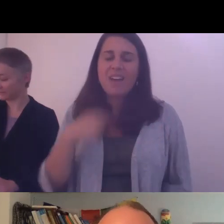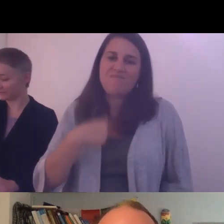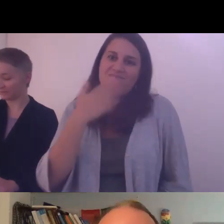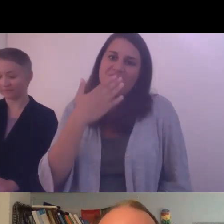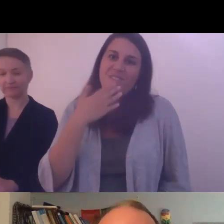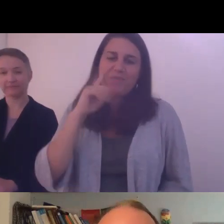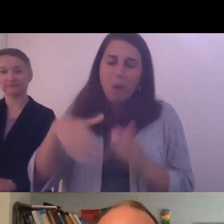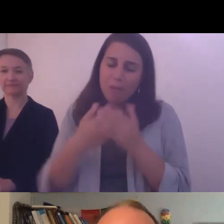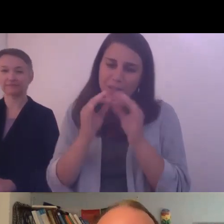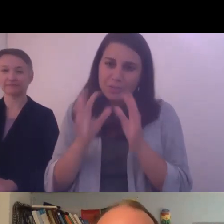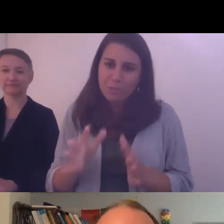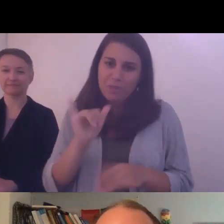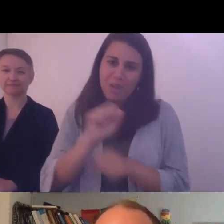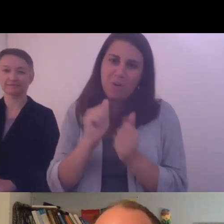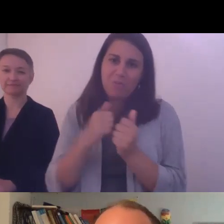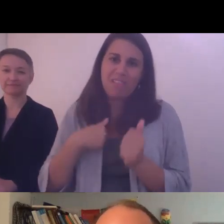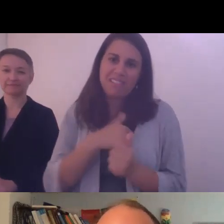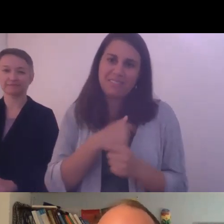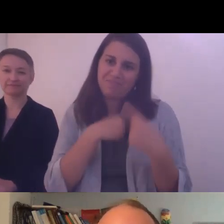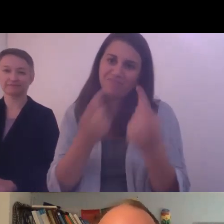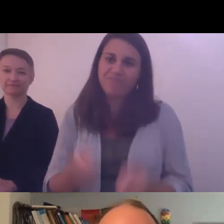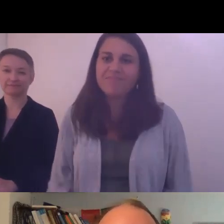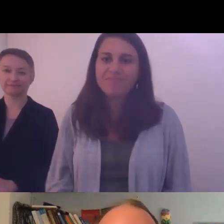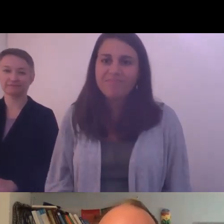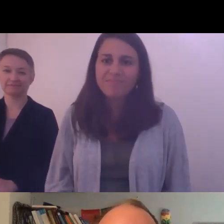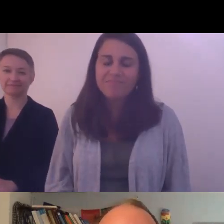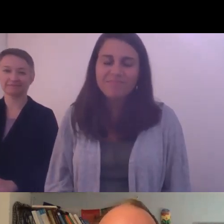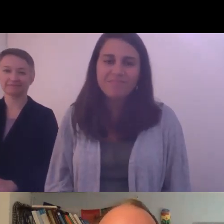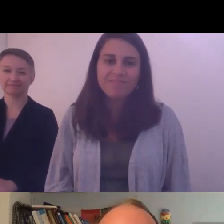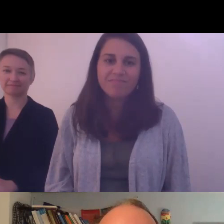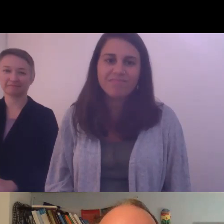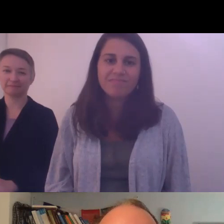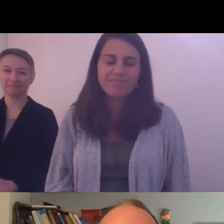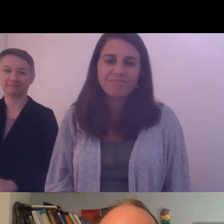all the interpreters that have worked with us along this journey as well.